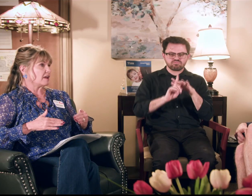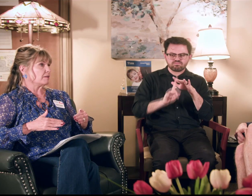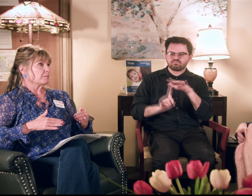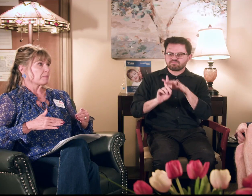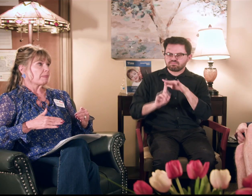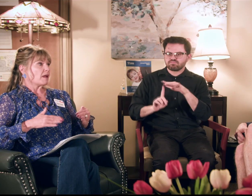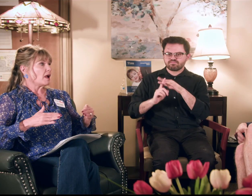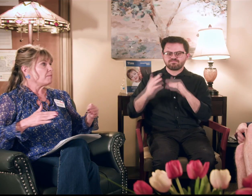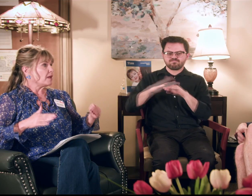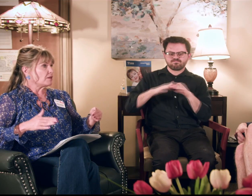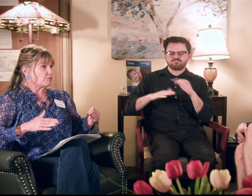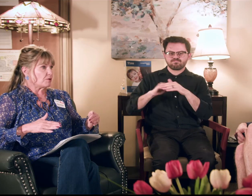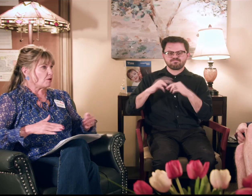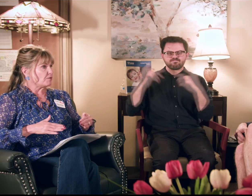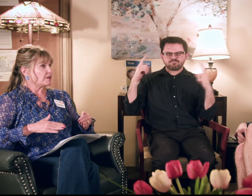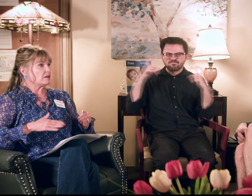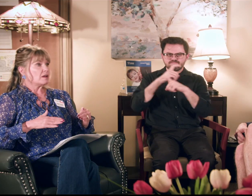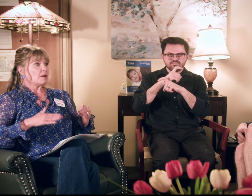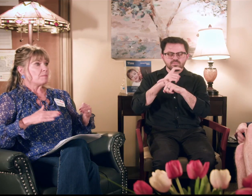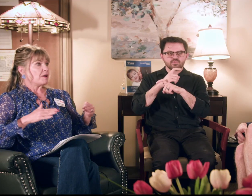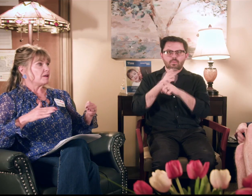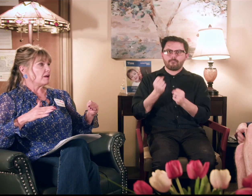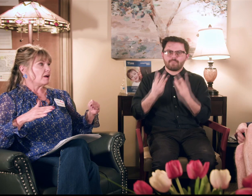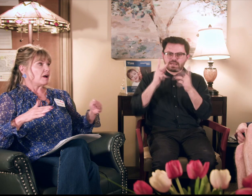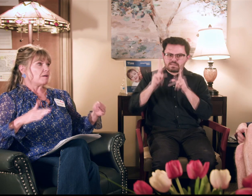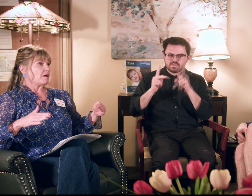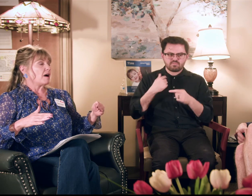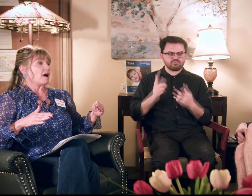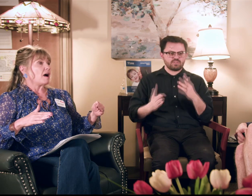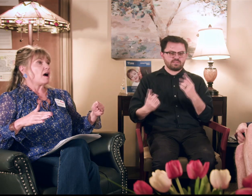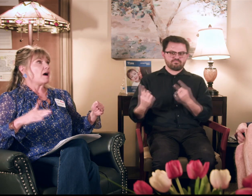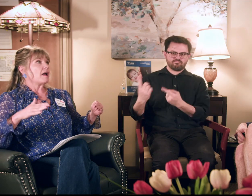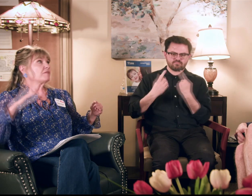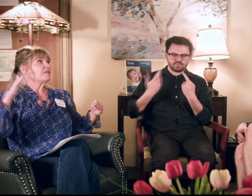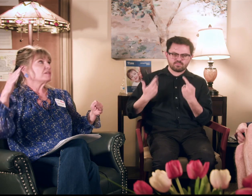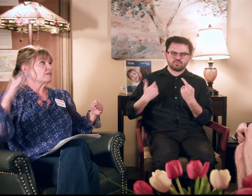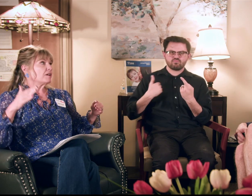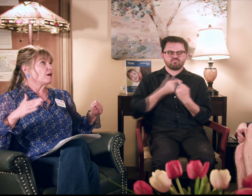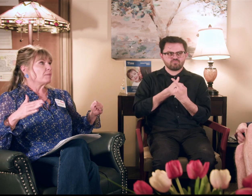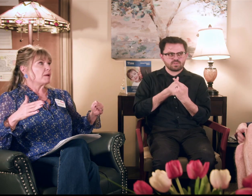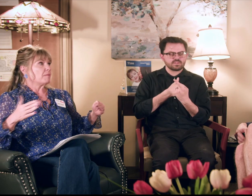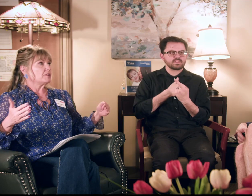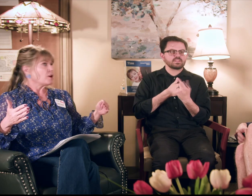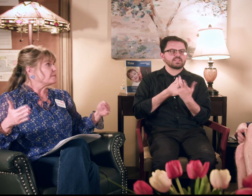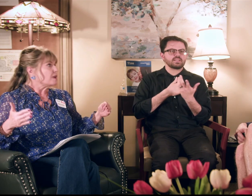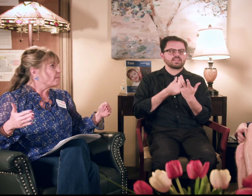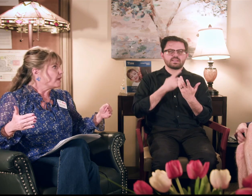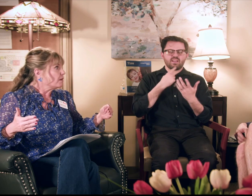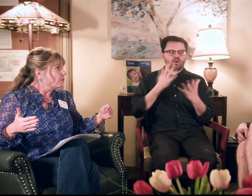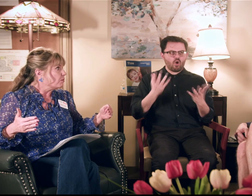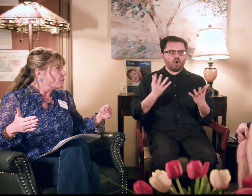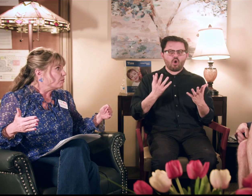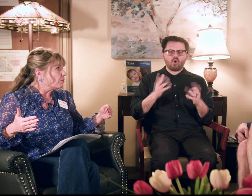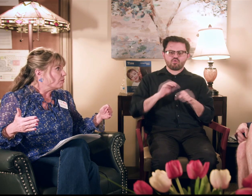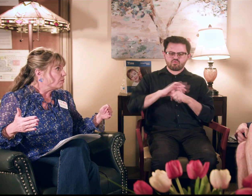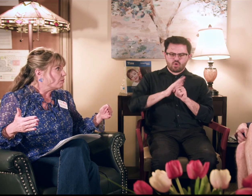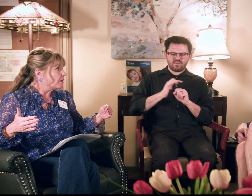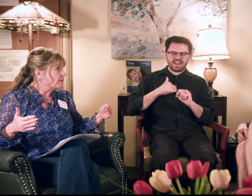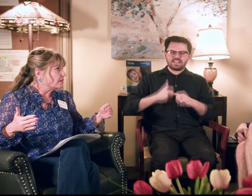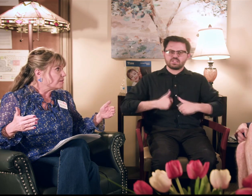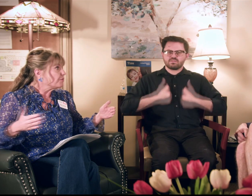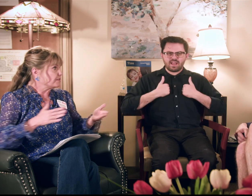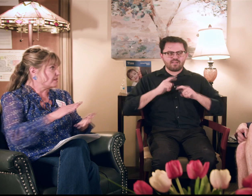coming in and saying, hey, I made it through COVID, but everything's gone up and my job's not paying.